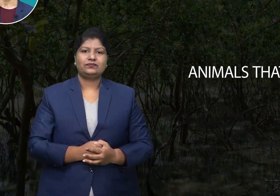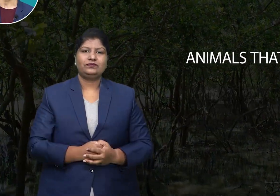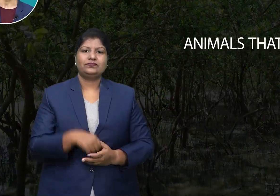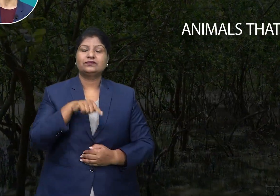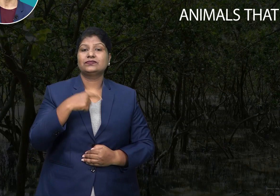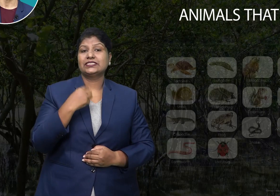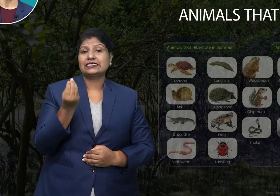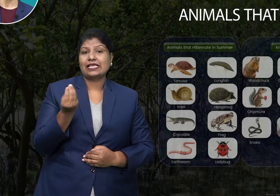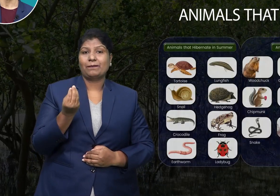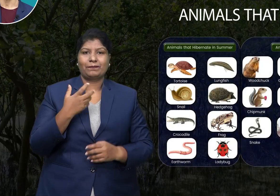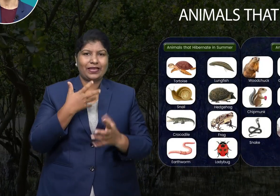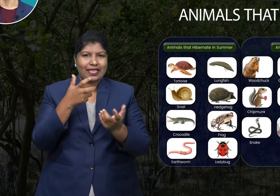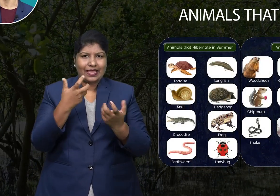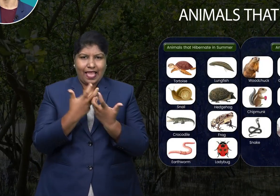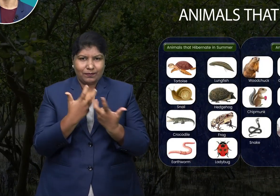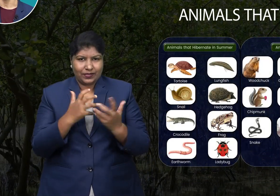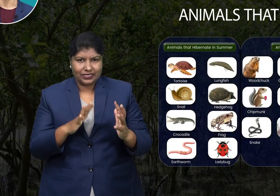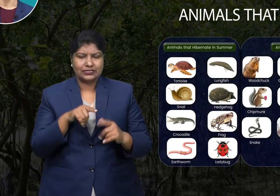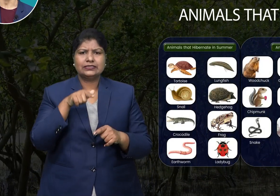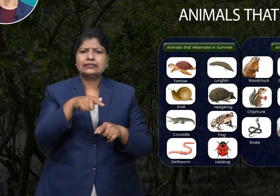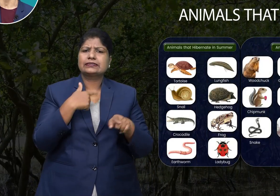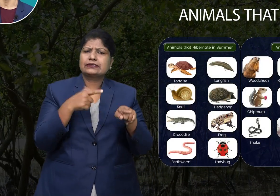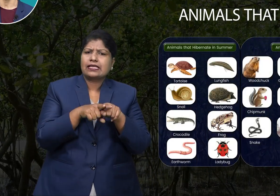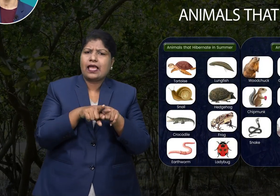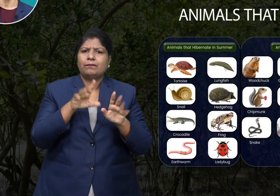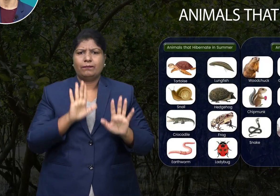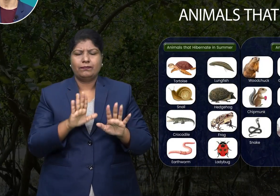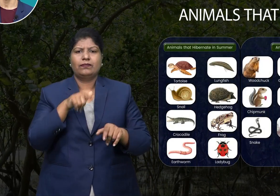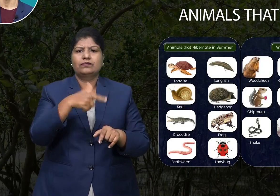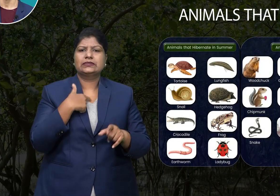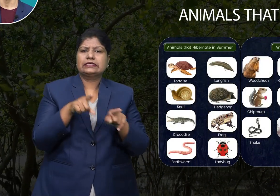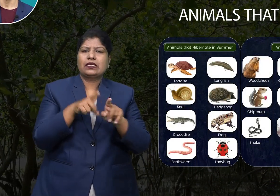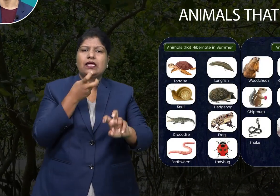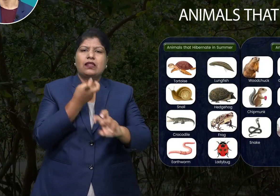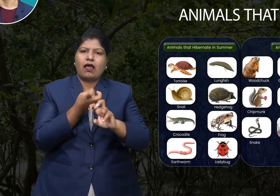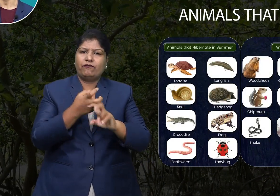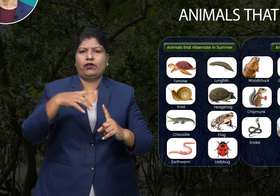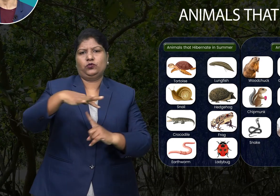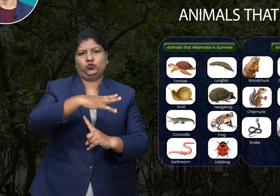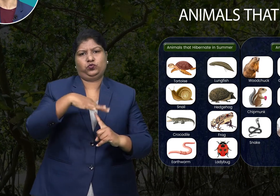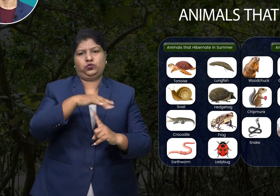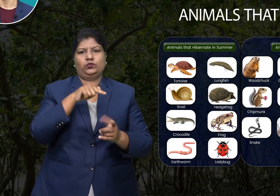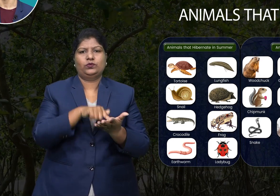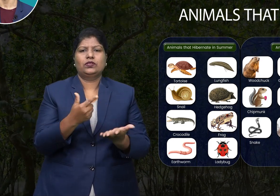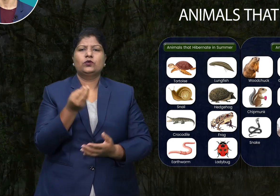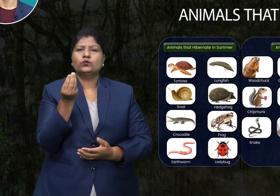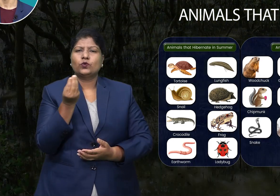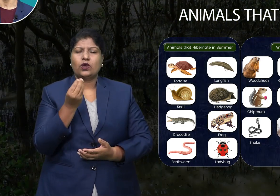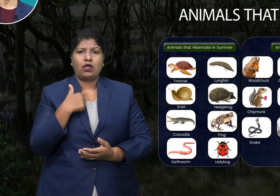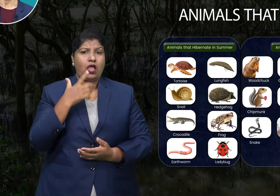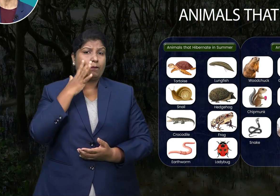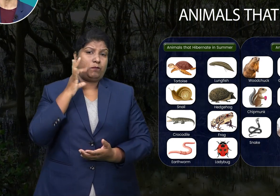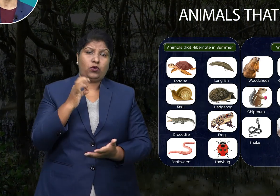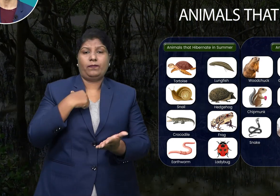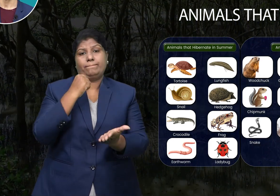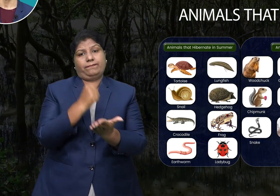Some adaptations to cope with adverse situations are quite peculiar